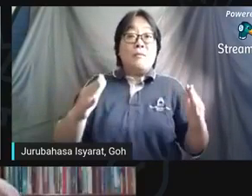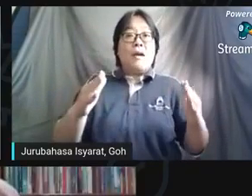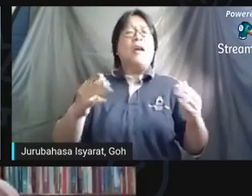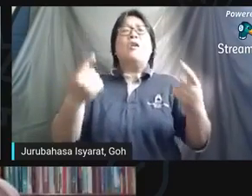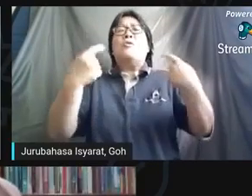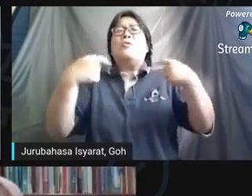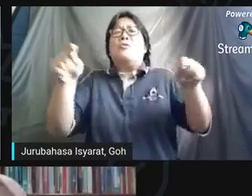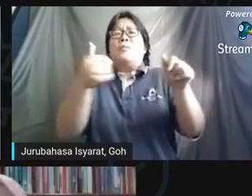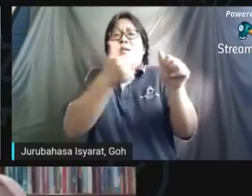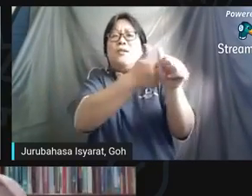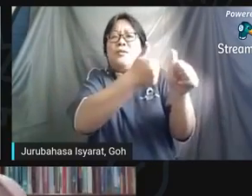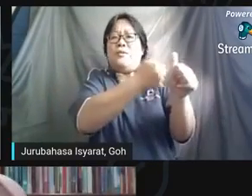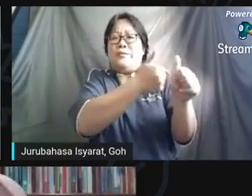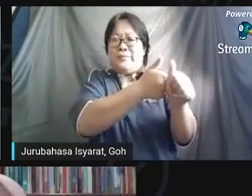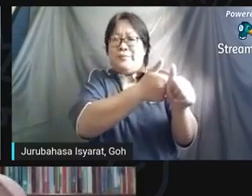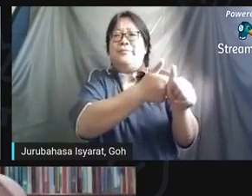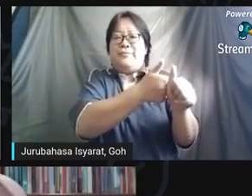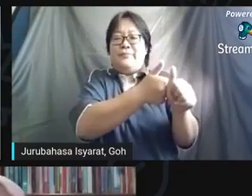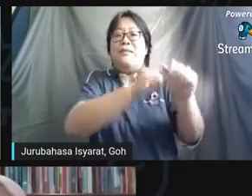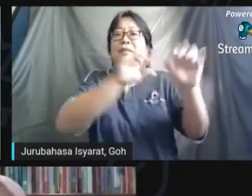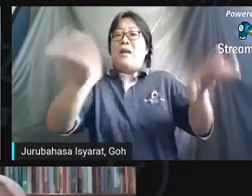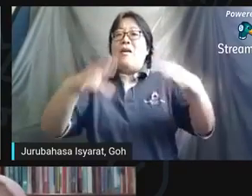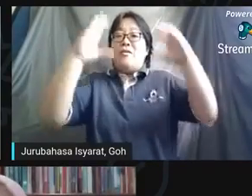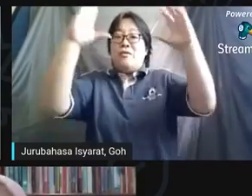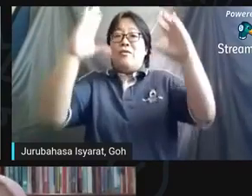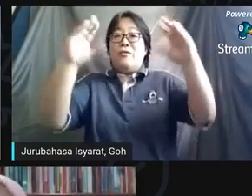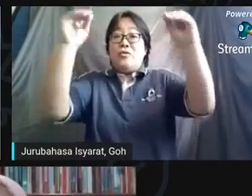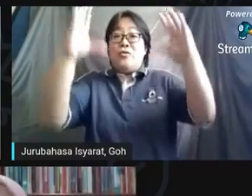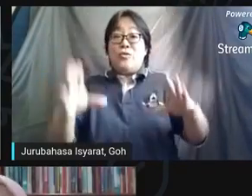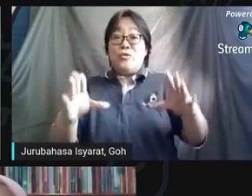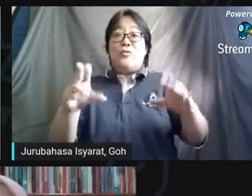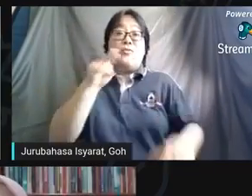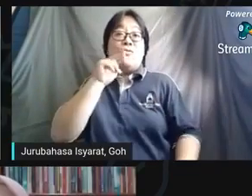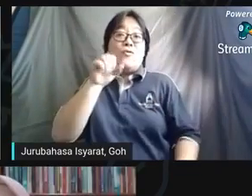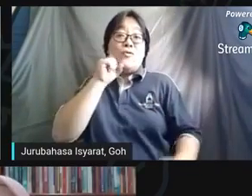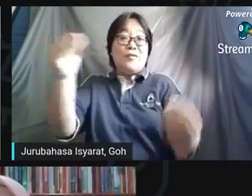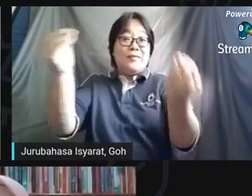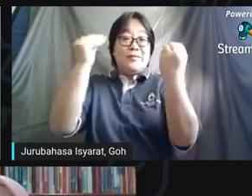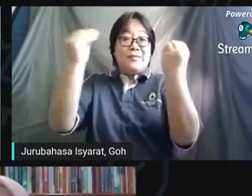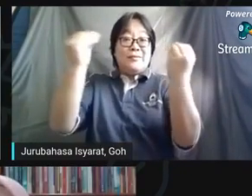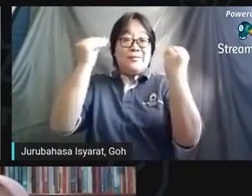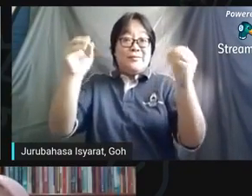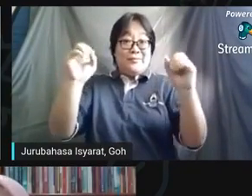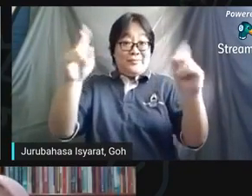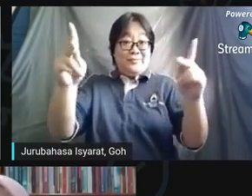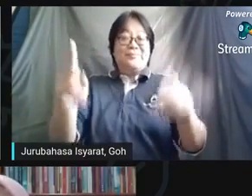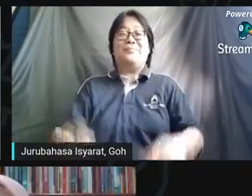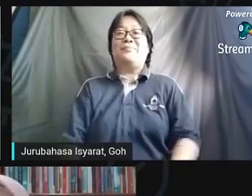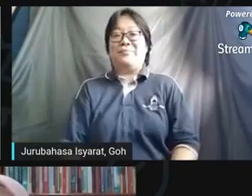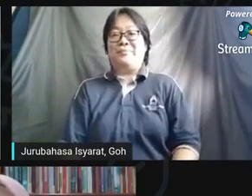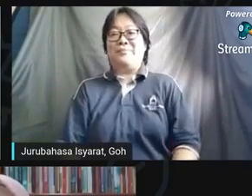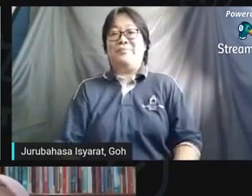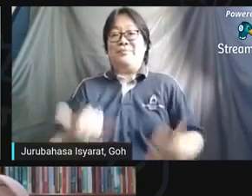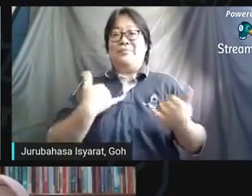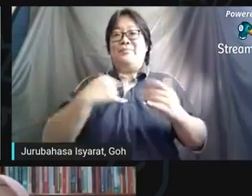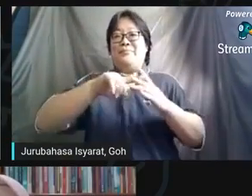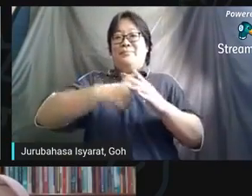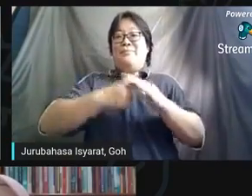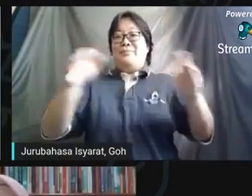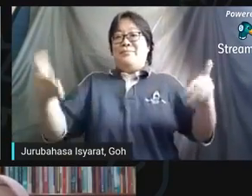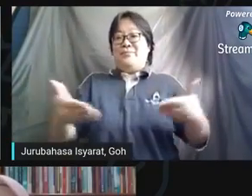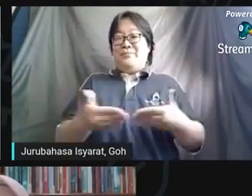along with how Cik Nur Sada is going to teach us later on. Okay. So I'll begin the introductions by introducing